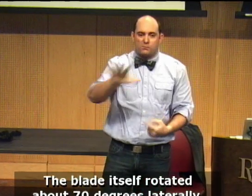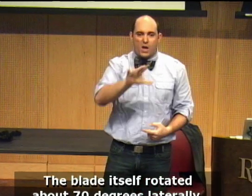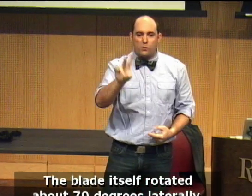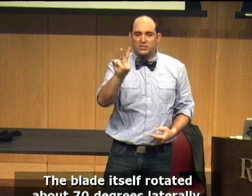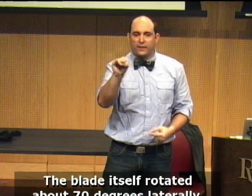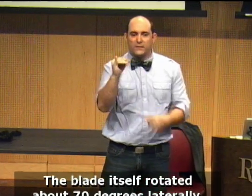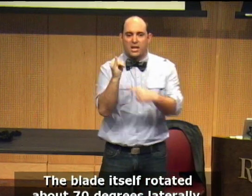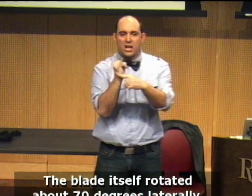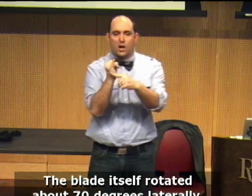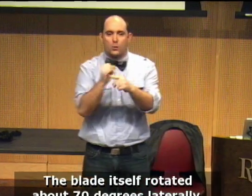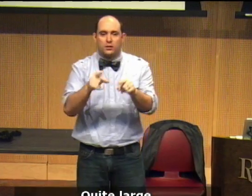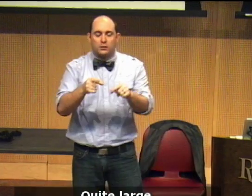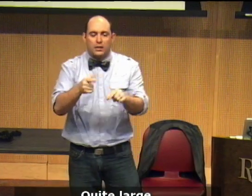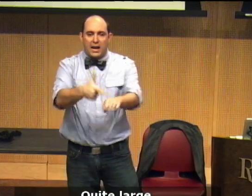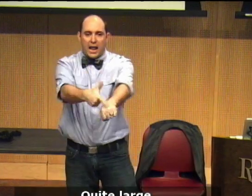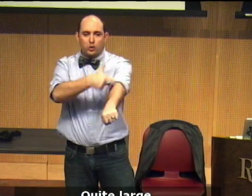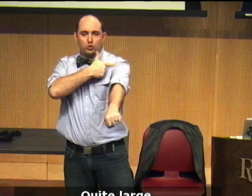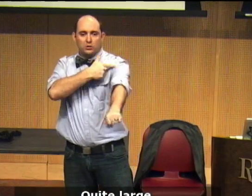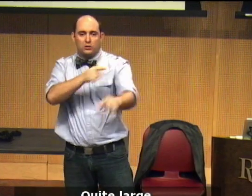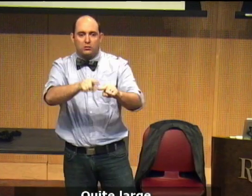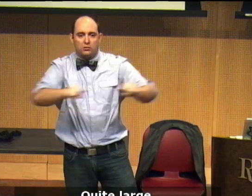laterally. It was quite large.